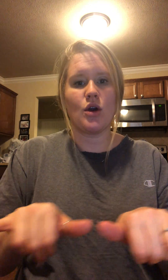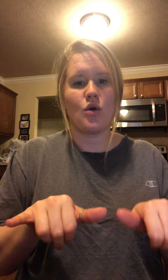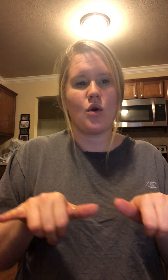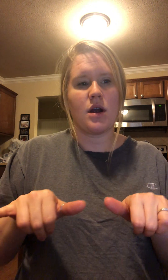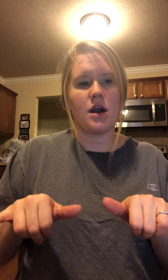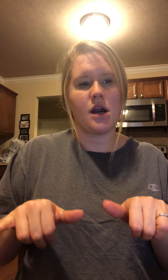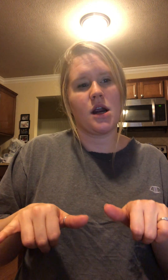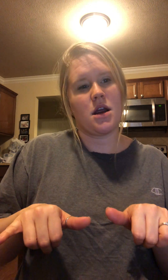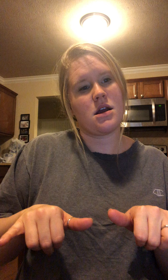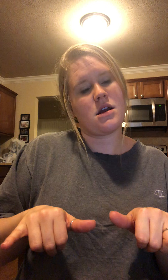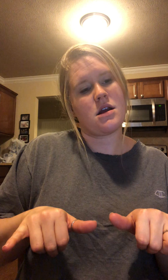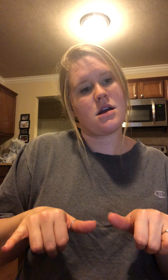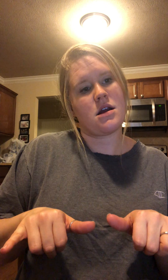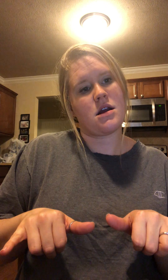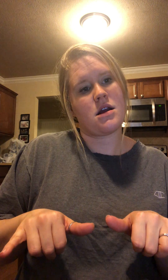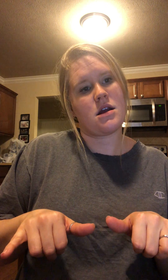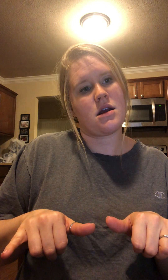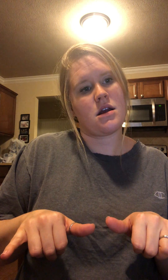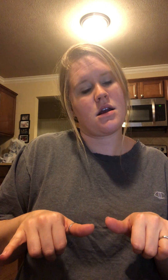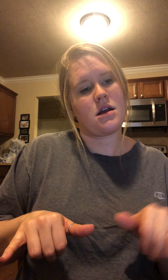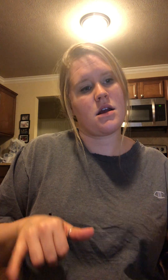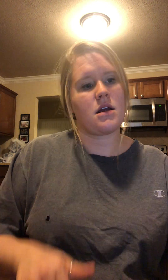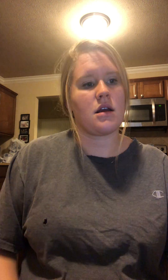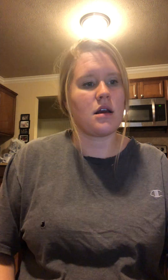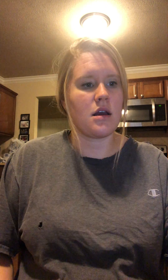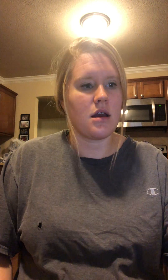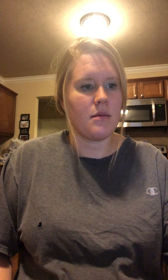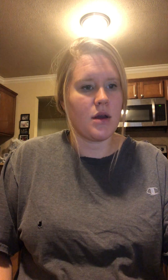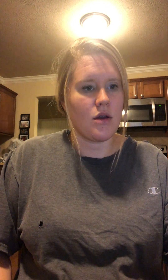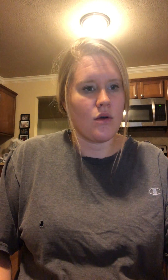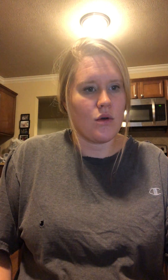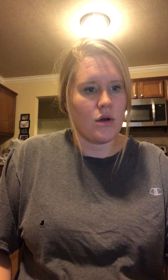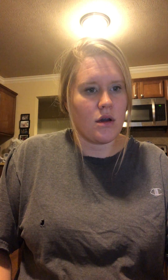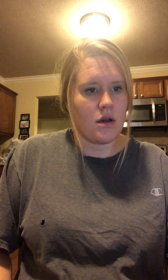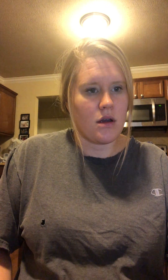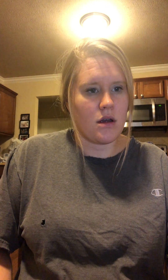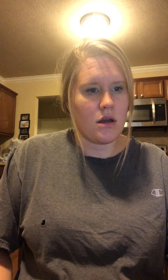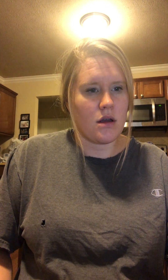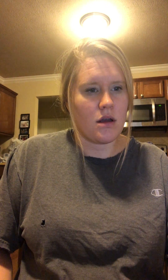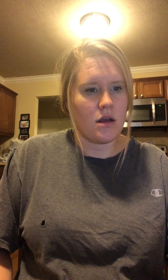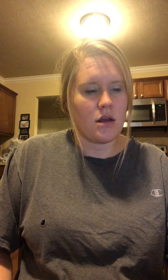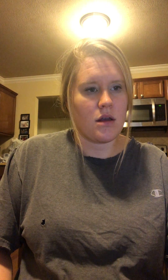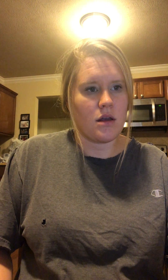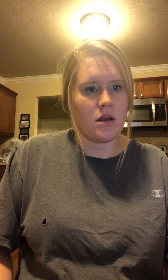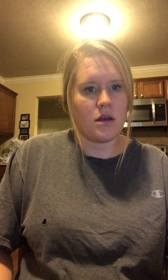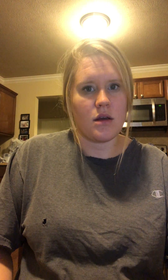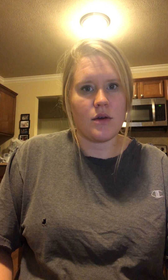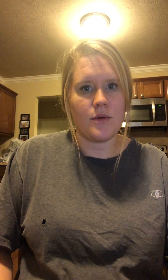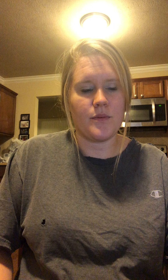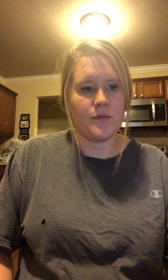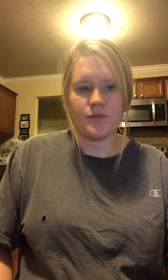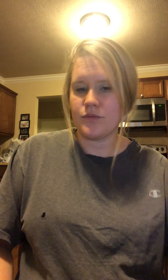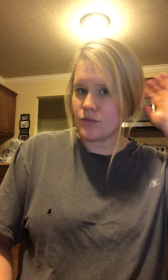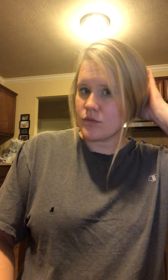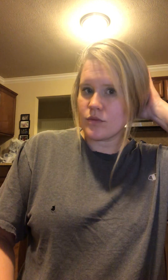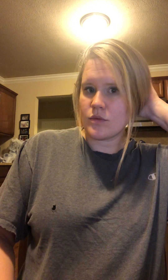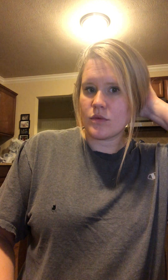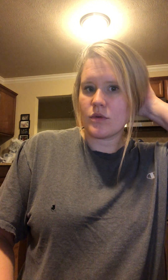needs to know about math to go on to first grade. The neat thing, in Tempe Elementary, we use